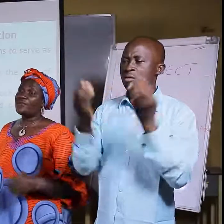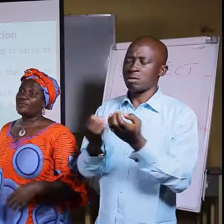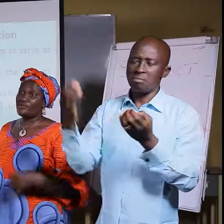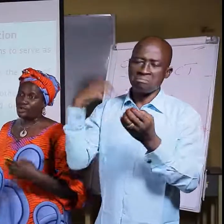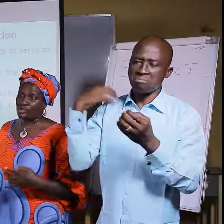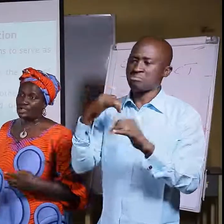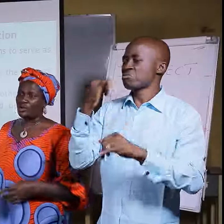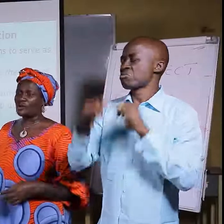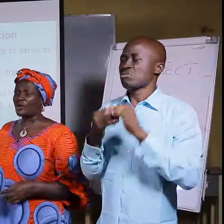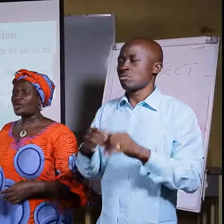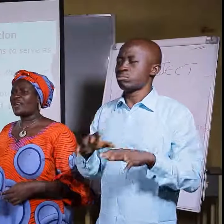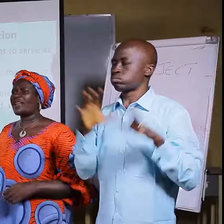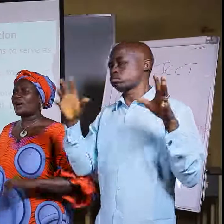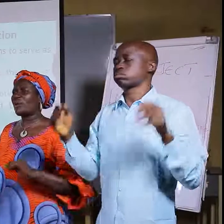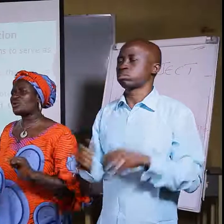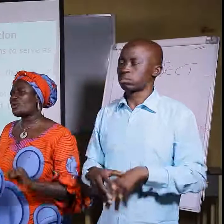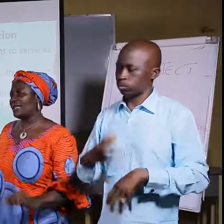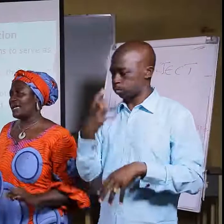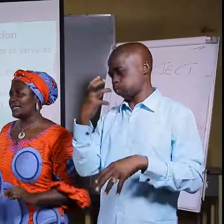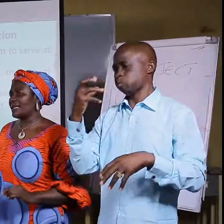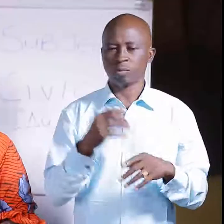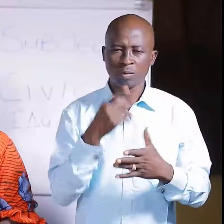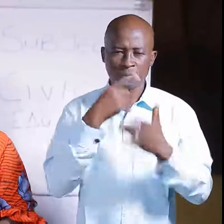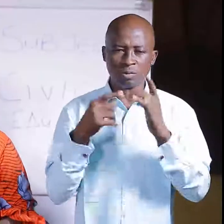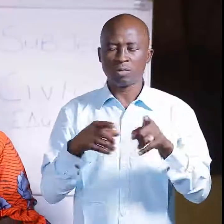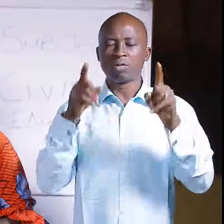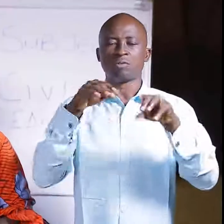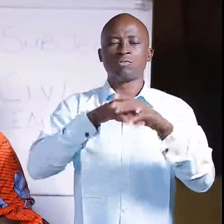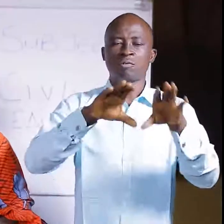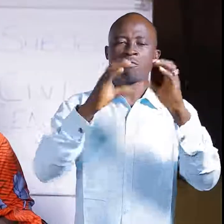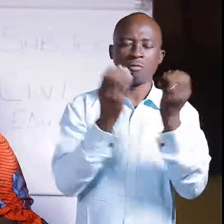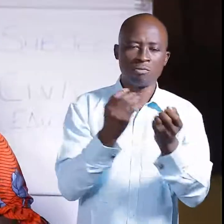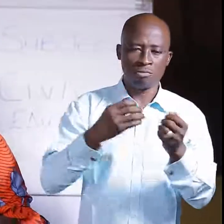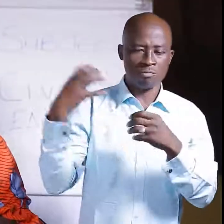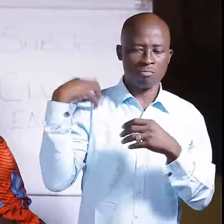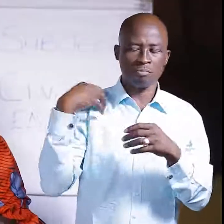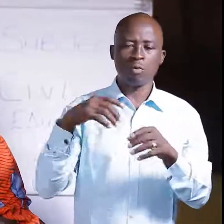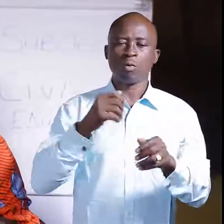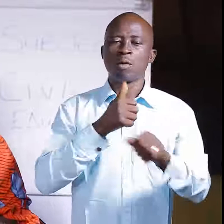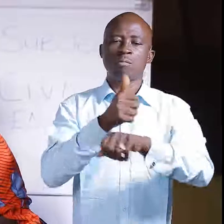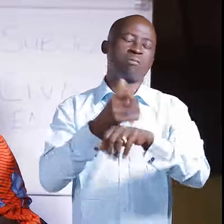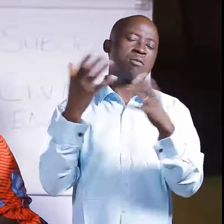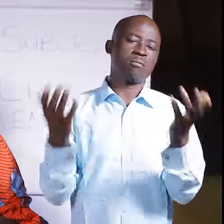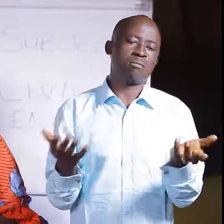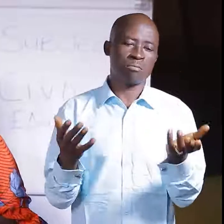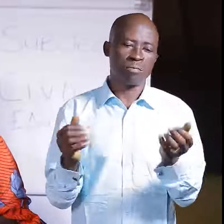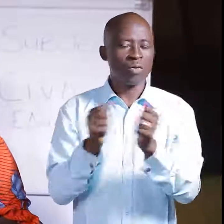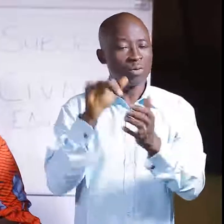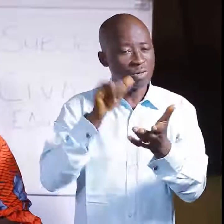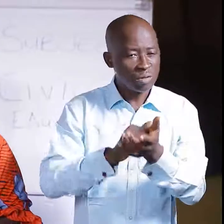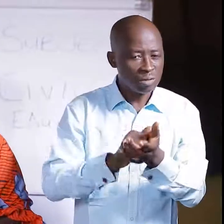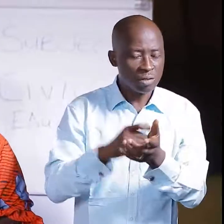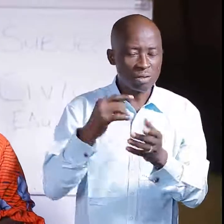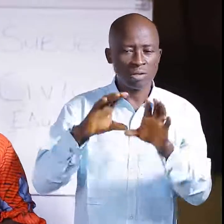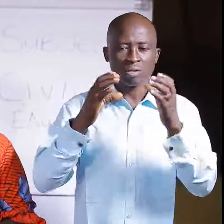end up being frustrated, because whatsoever that goes wrong in that class, the monitor will be blamed. And with that, the